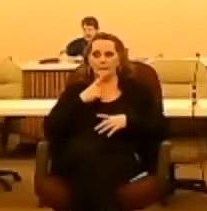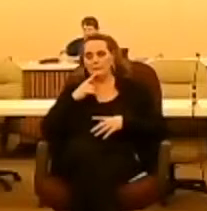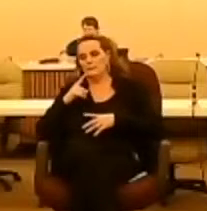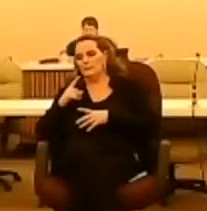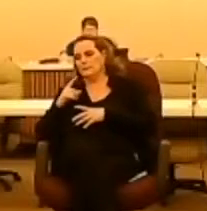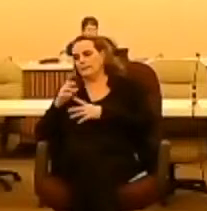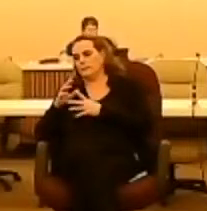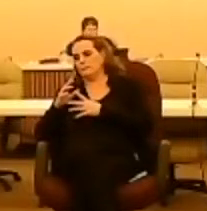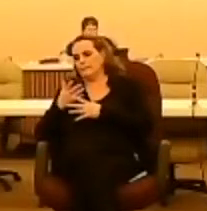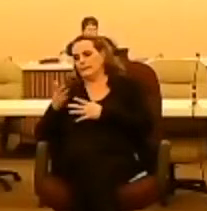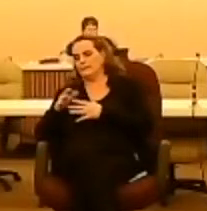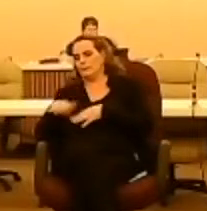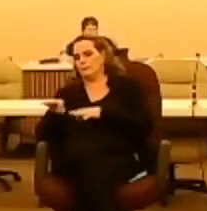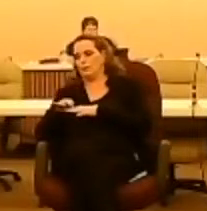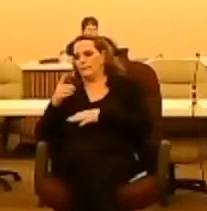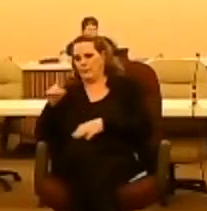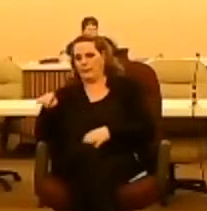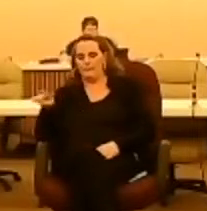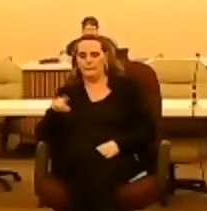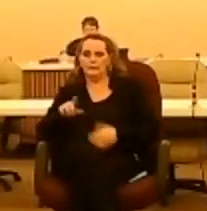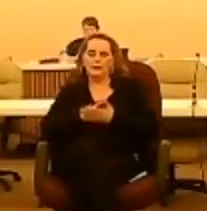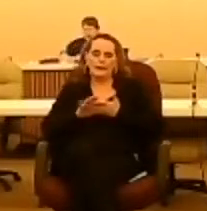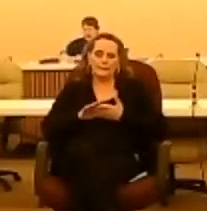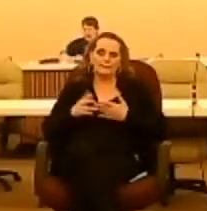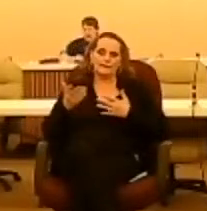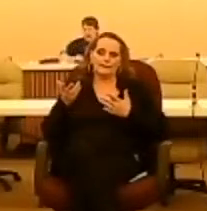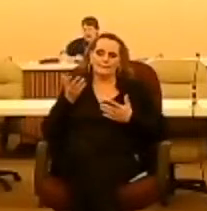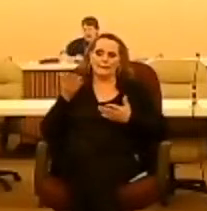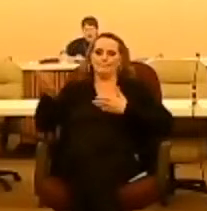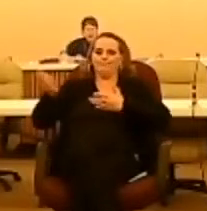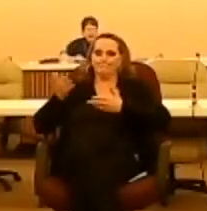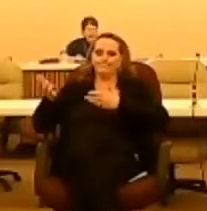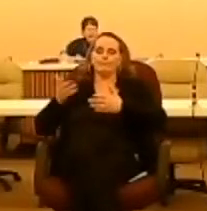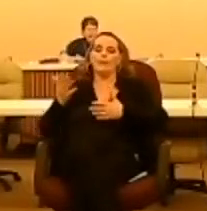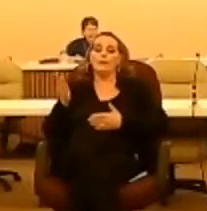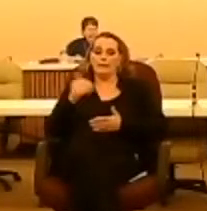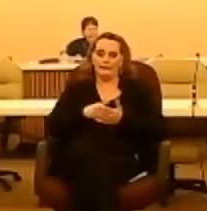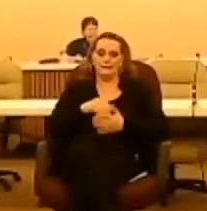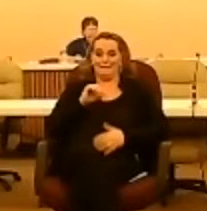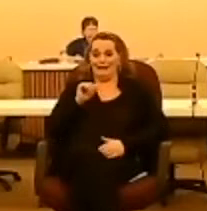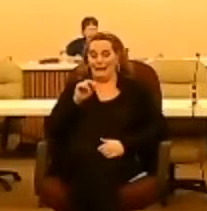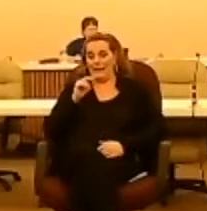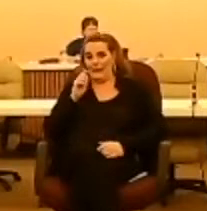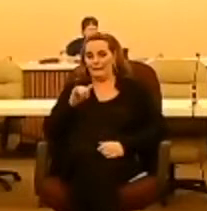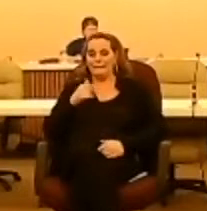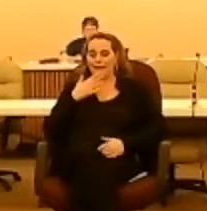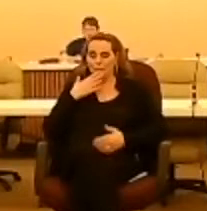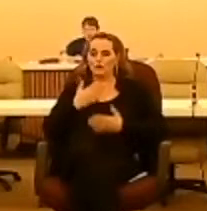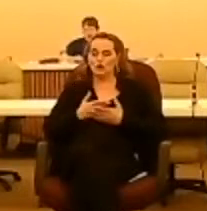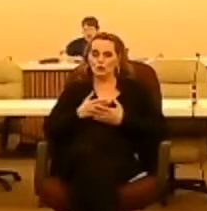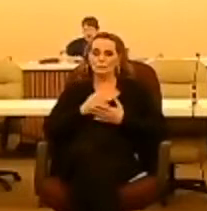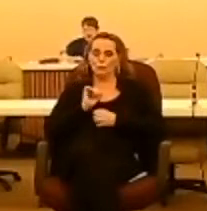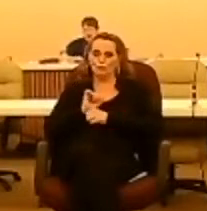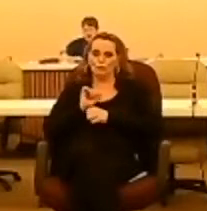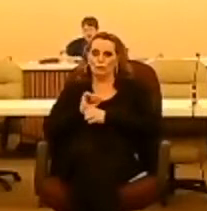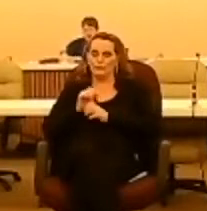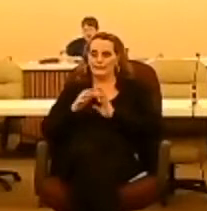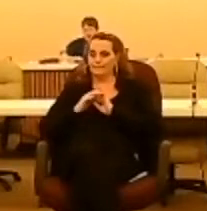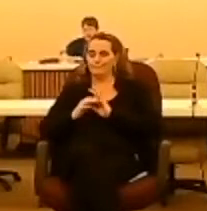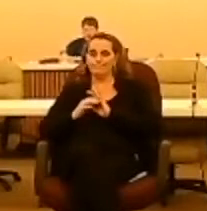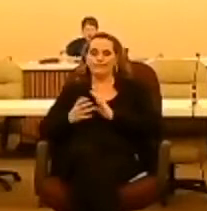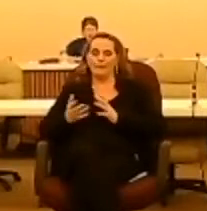it's a bit of a negotiation. And the nice thing is, you know, again, Andy and I have a really good working relationship, and we've